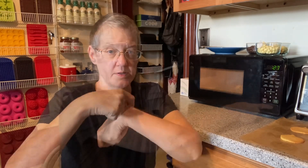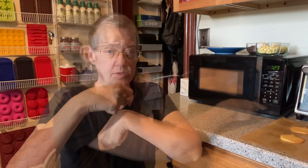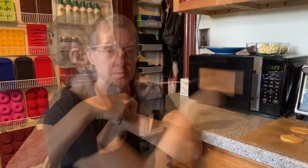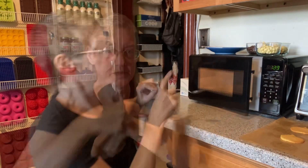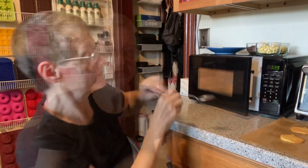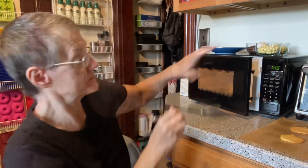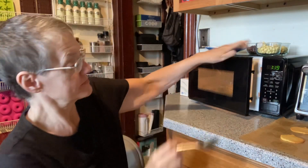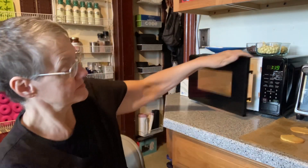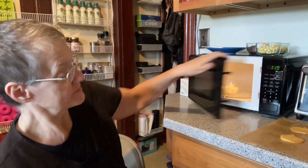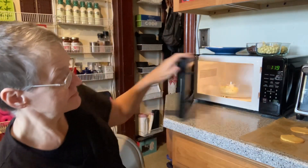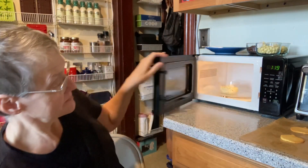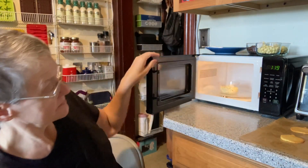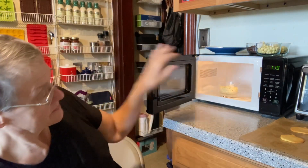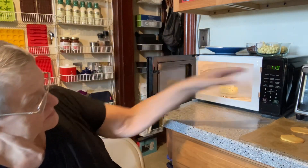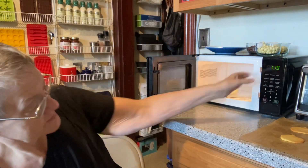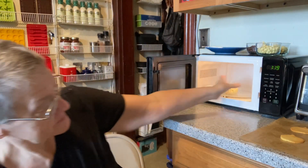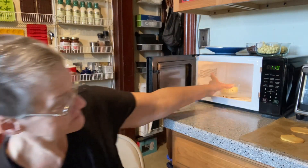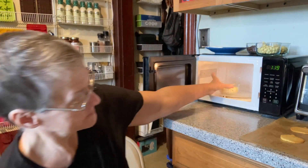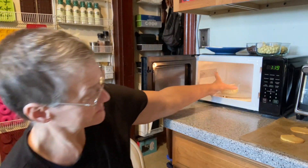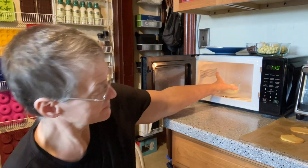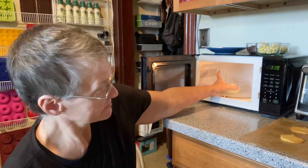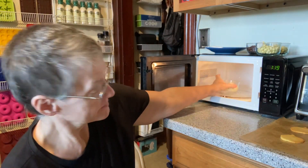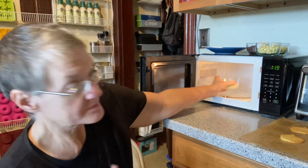Probably going to take 3 go rounds.